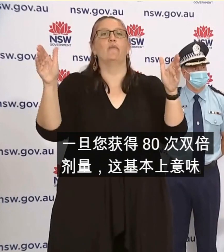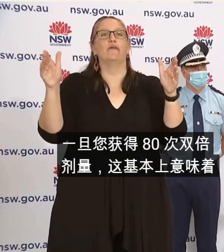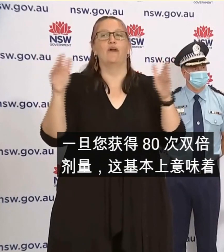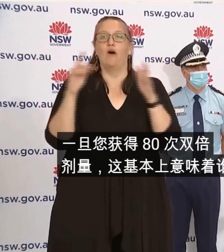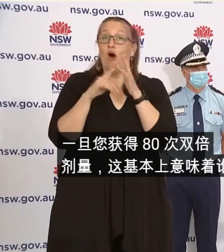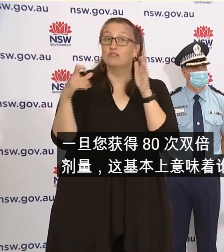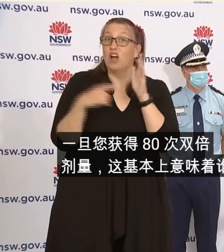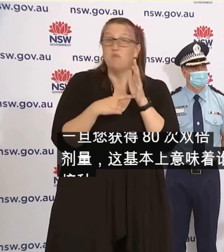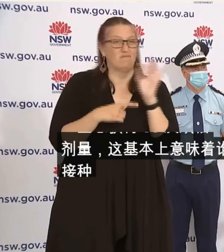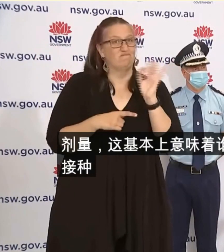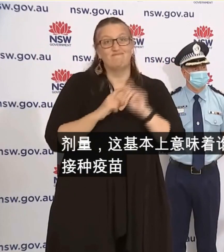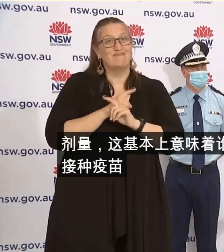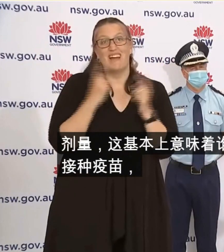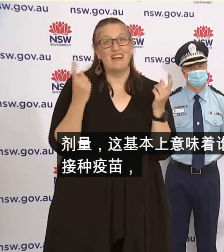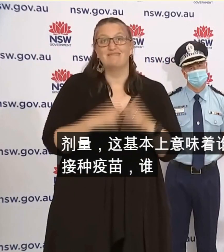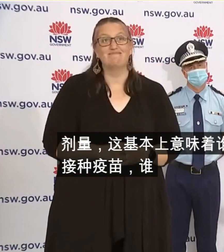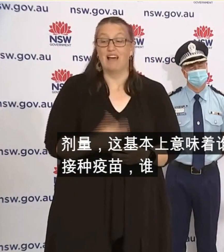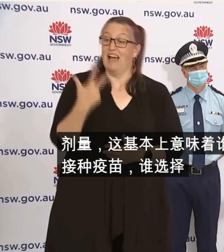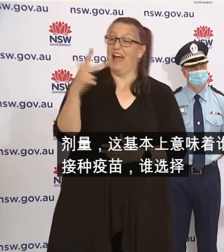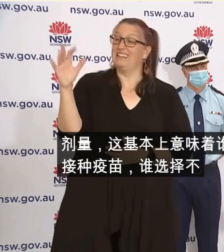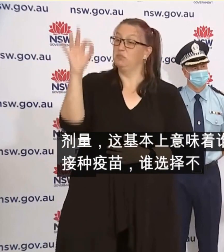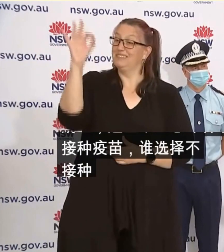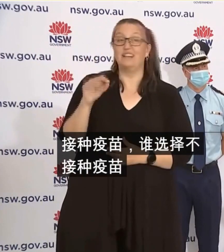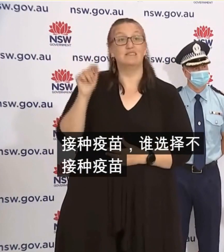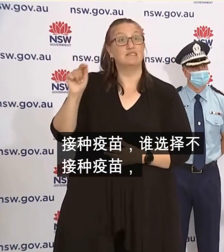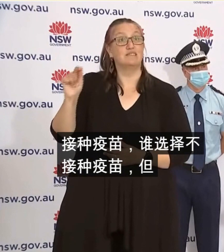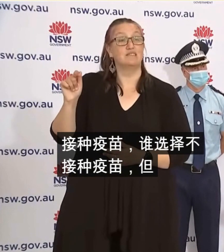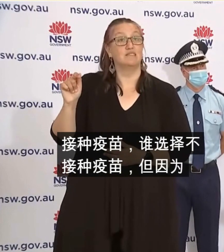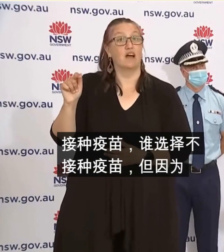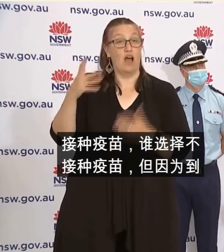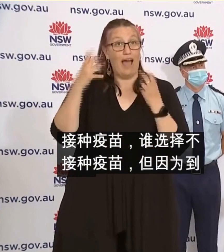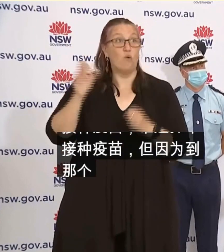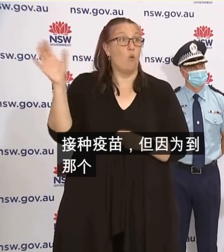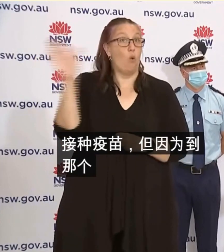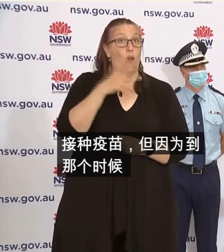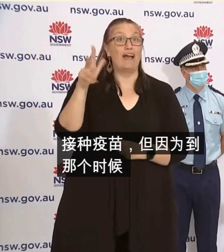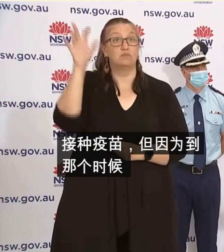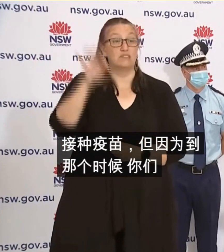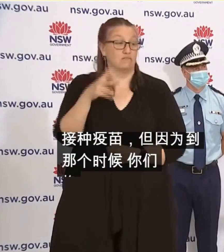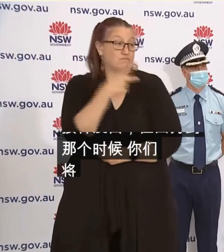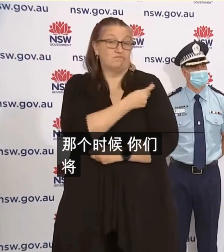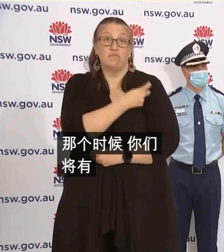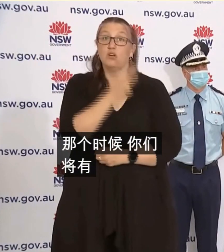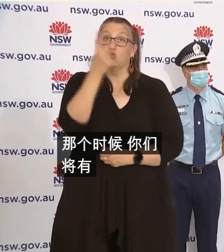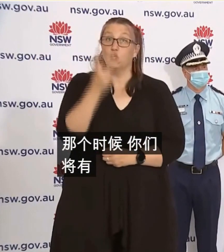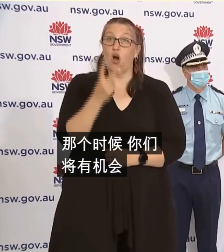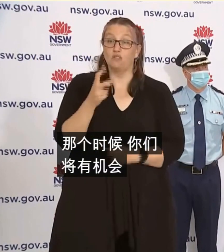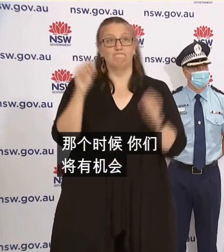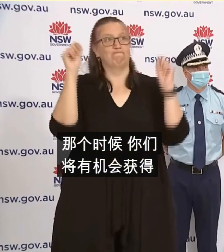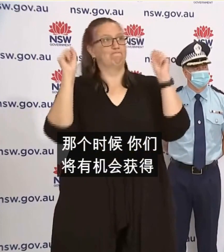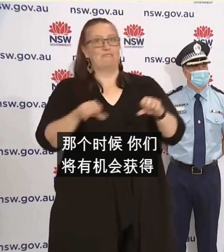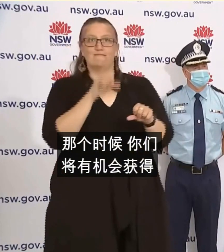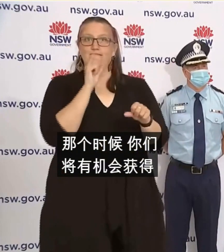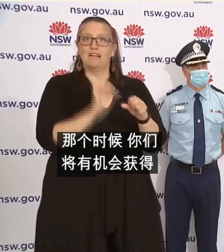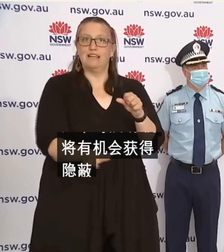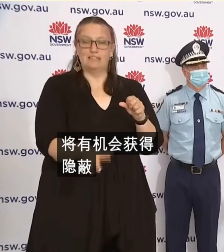essentially means whoever isn't vaccinated and whoever chooses not to be vaccinated by that point, but because by that point everybody will have had the opportunity to be